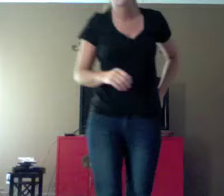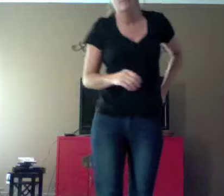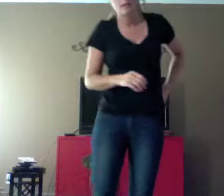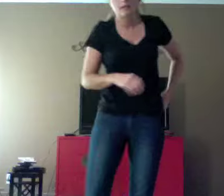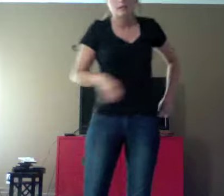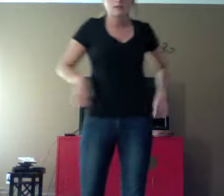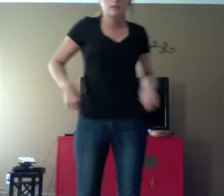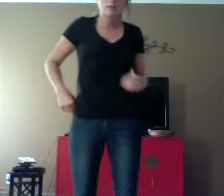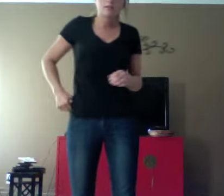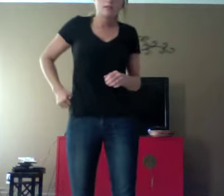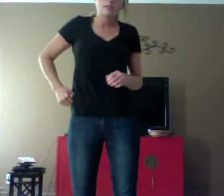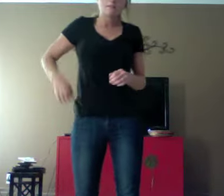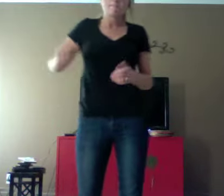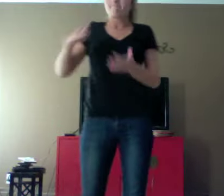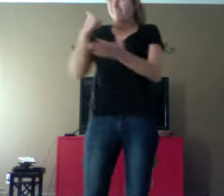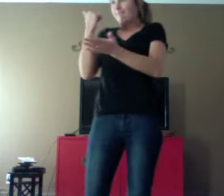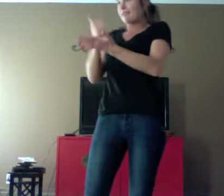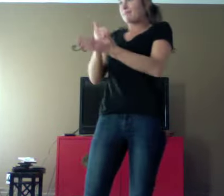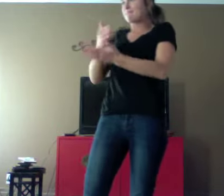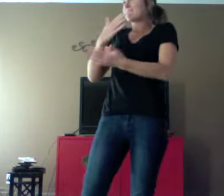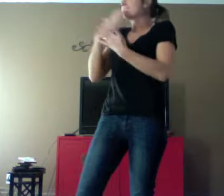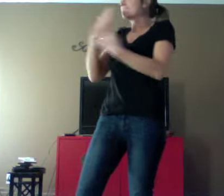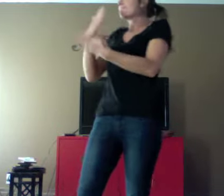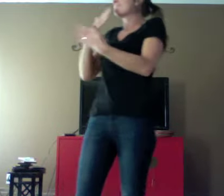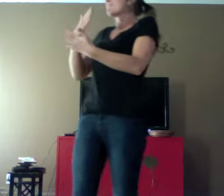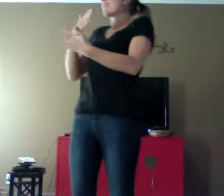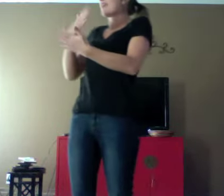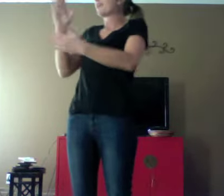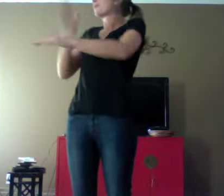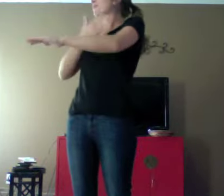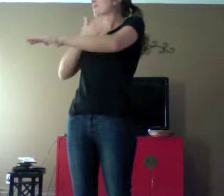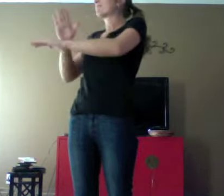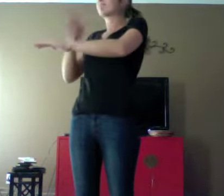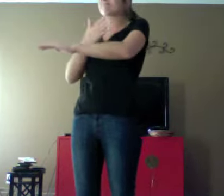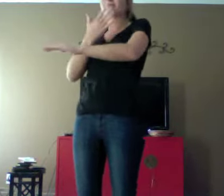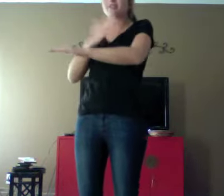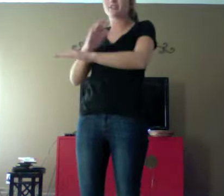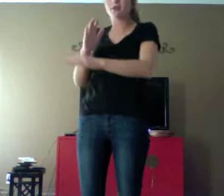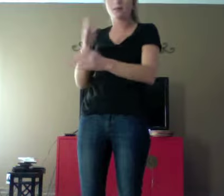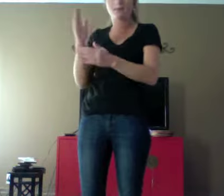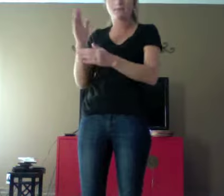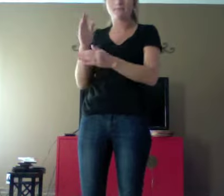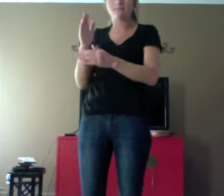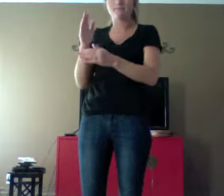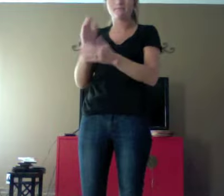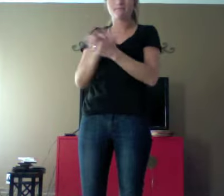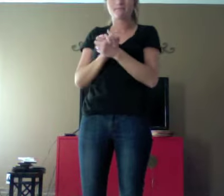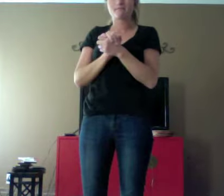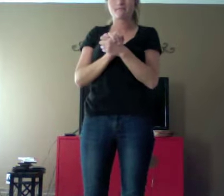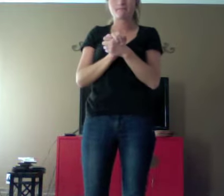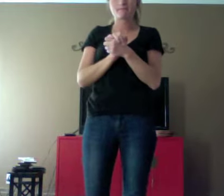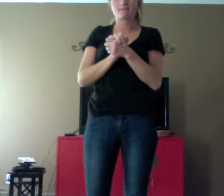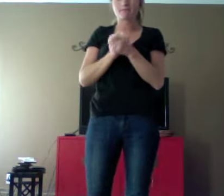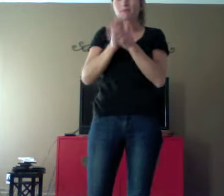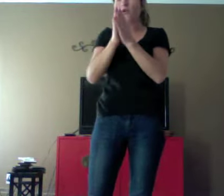Amen. Thank you so much, choir and orchestra and T.C. Chambers. Please open your Bibles this morning to the Gospel